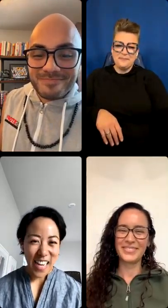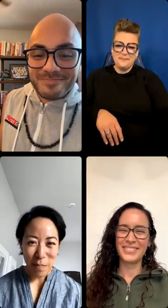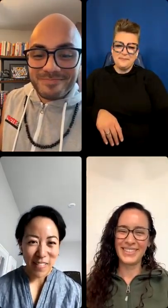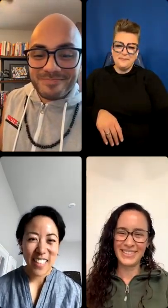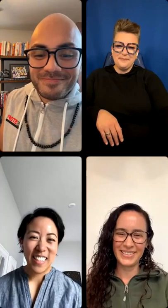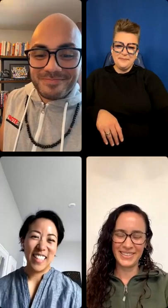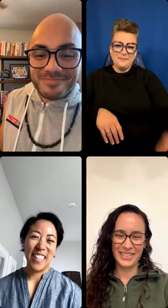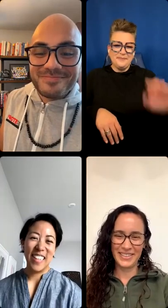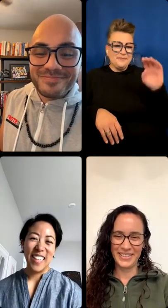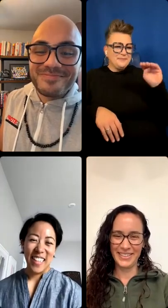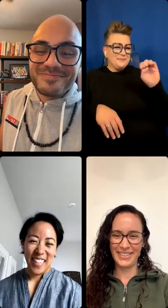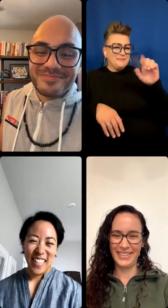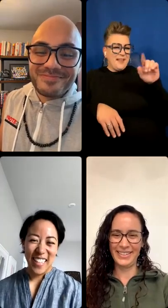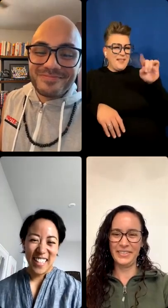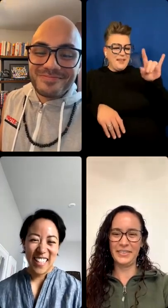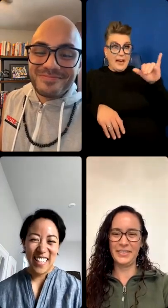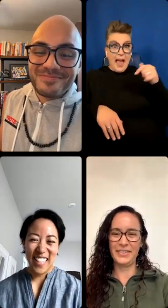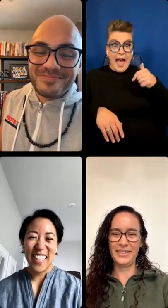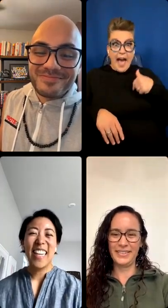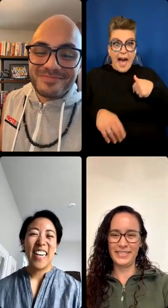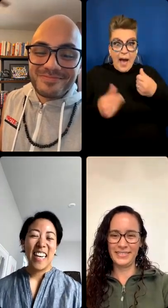I'll attempt.